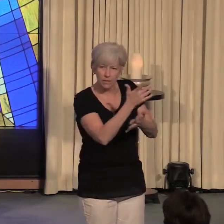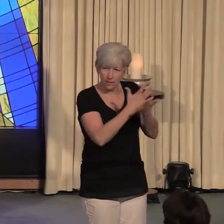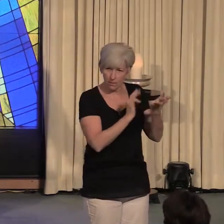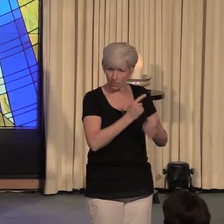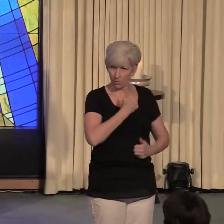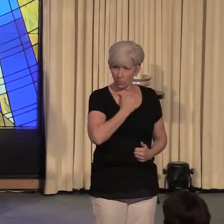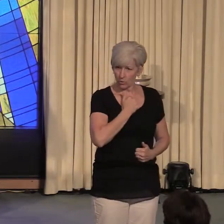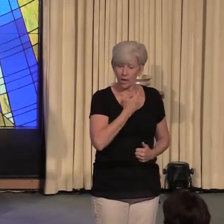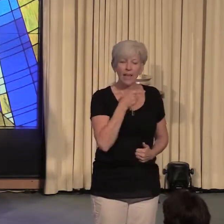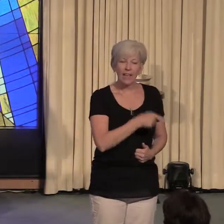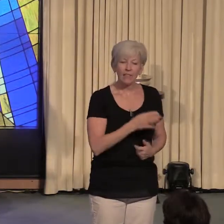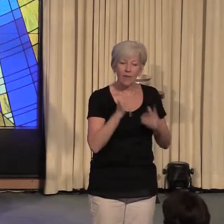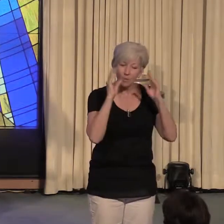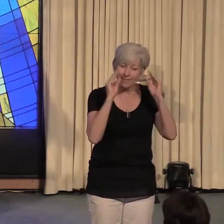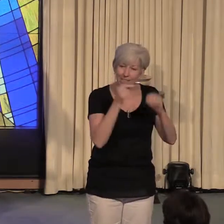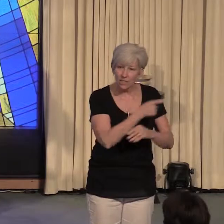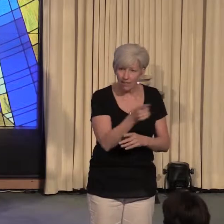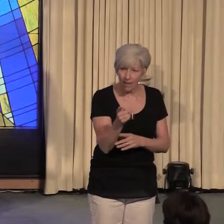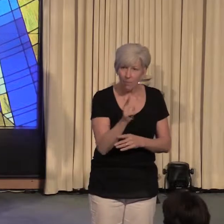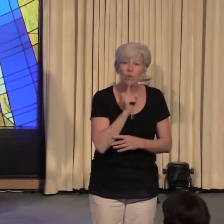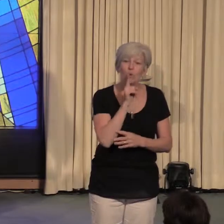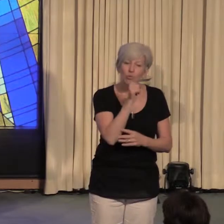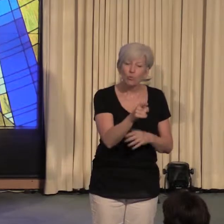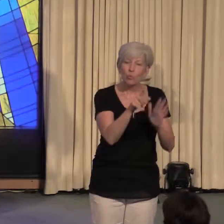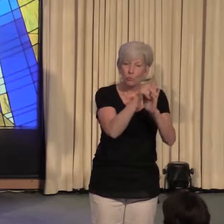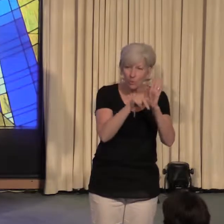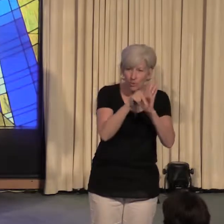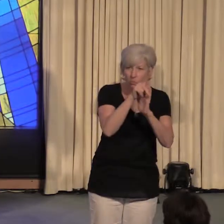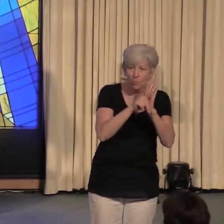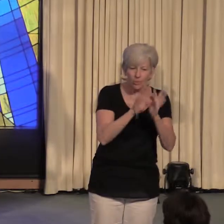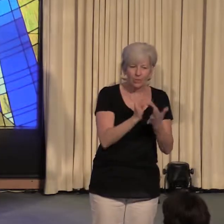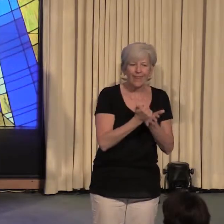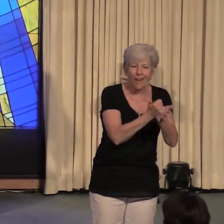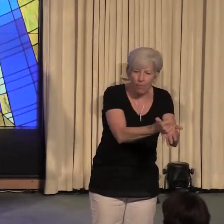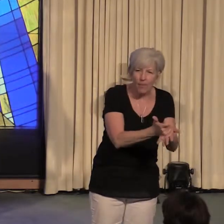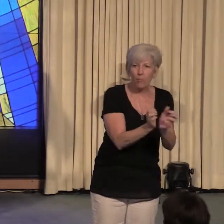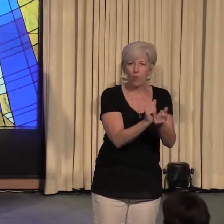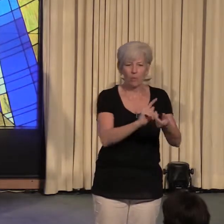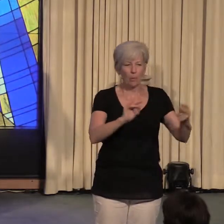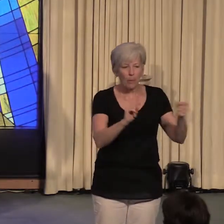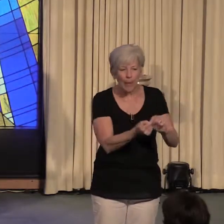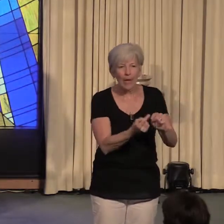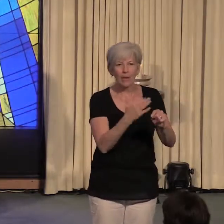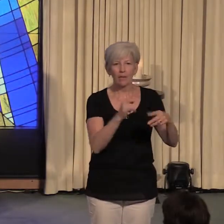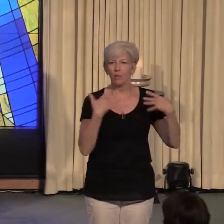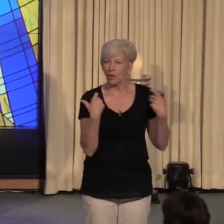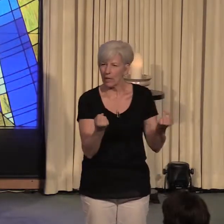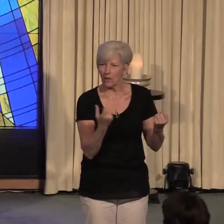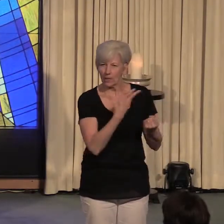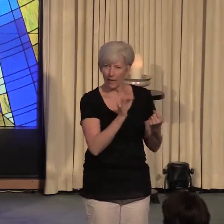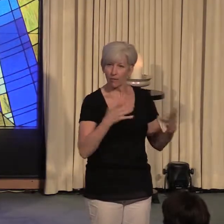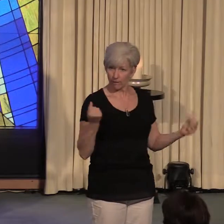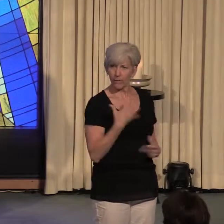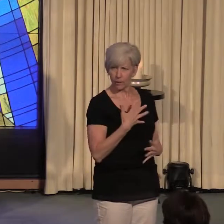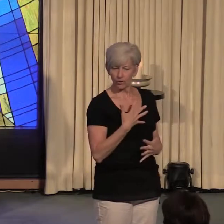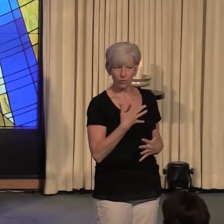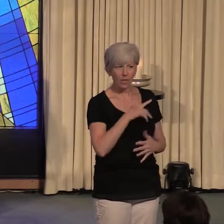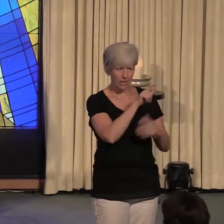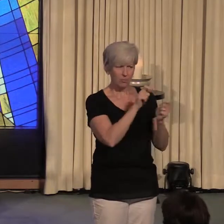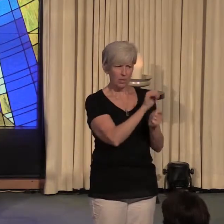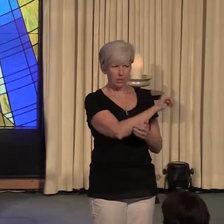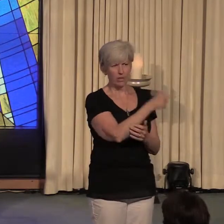they were teaching them truth principles to help with their pain, with their healing, and with their fears, especially those guys that were going to